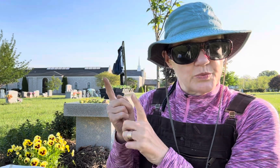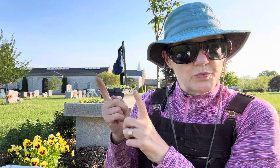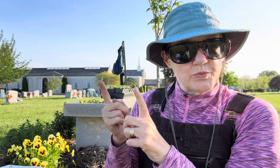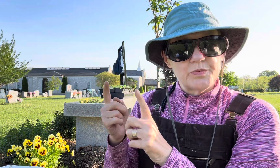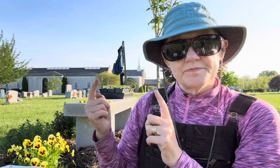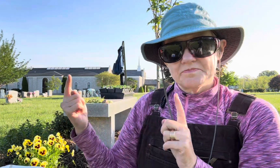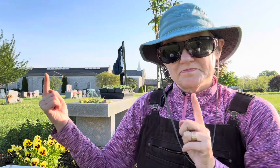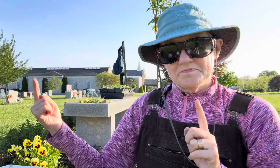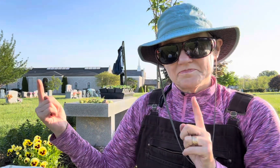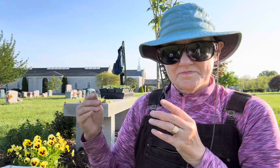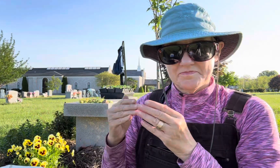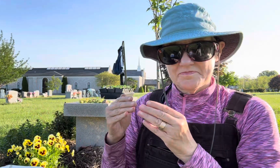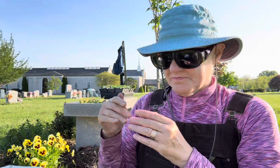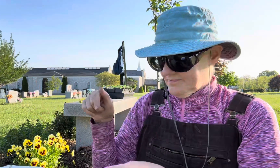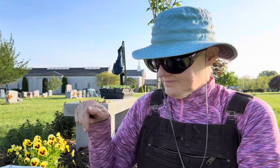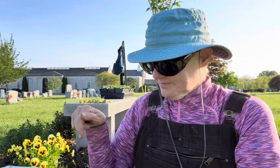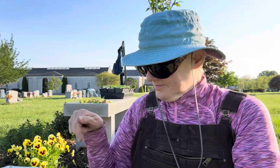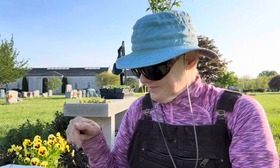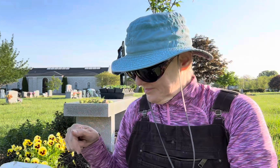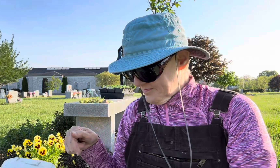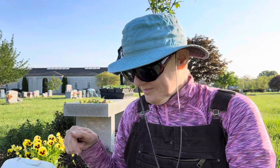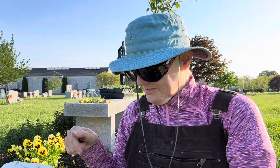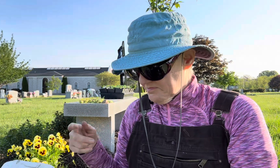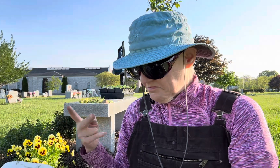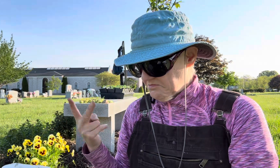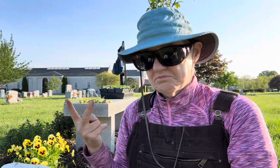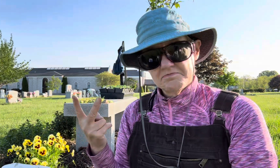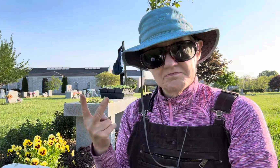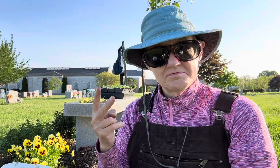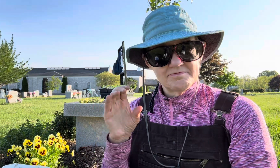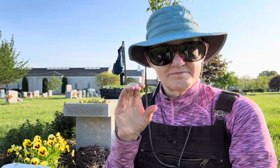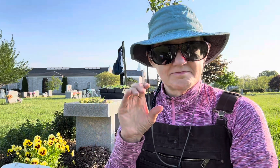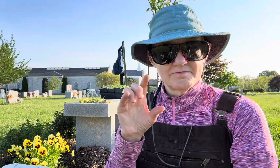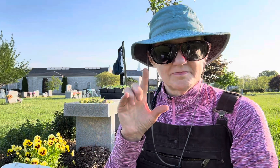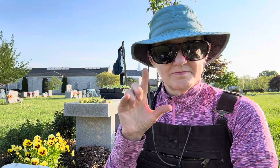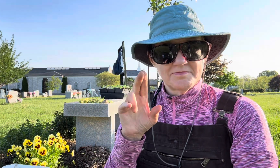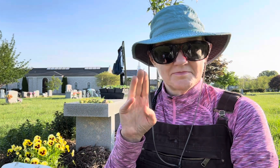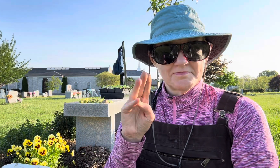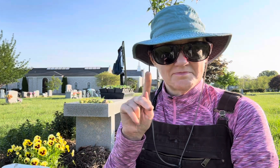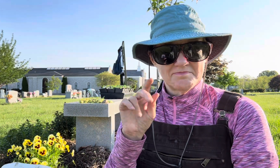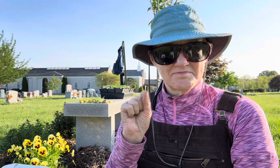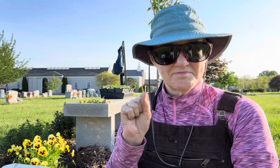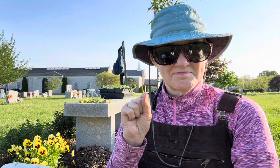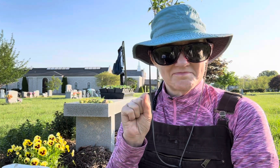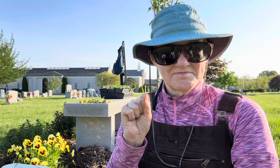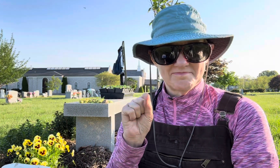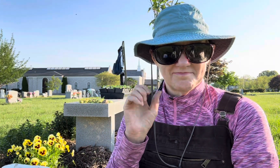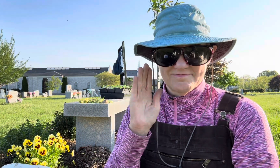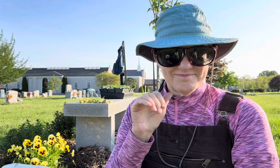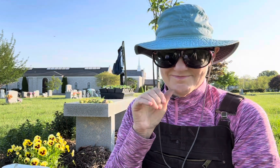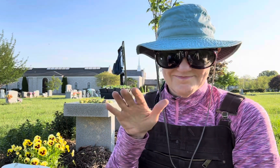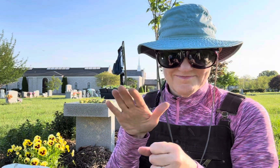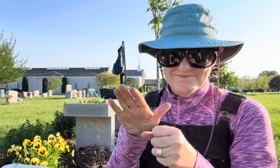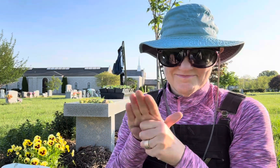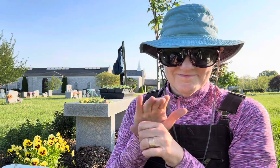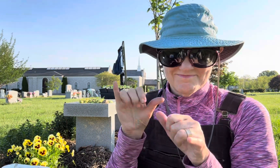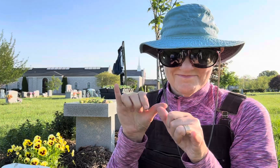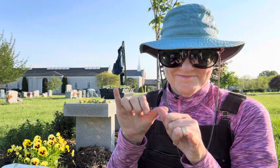So that's full size in this corner, and there's just a few in that back other corner. So I have, I think, 2 clumps